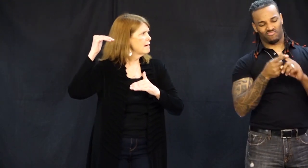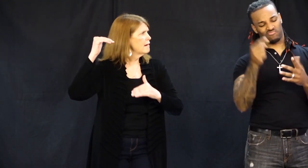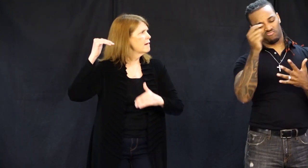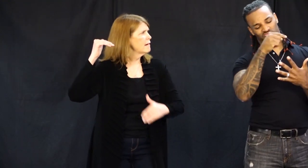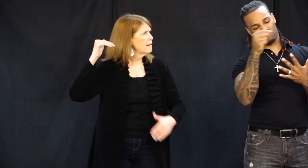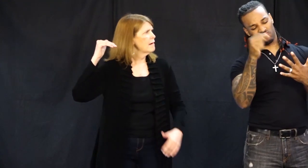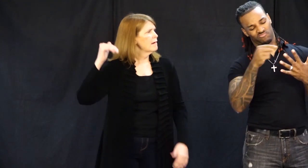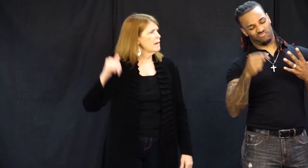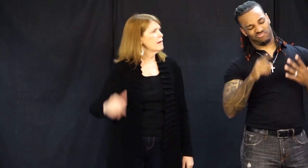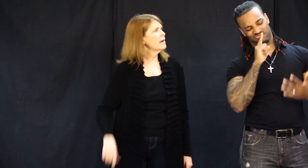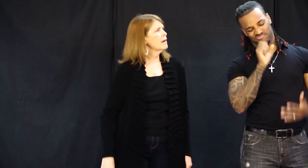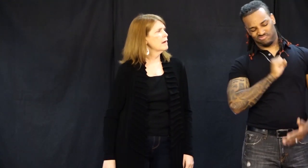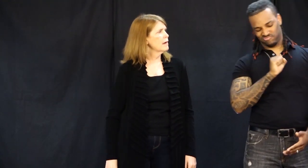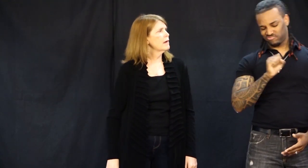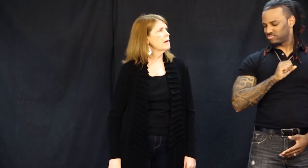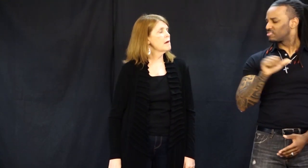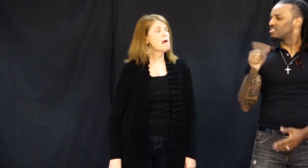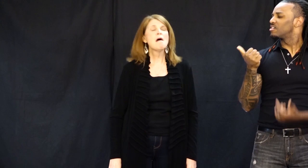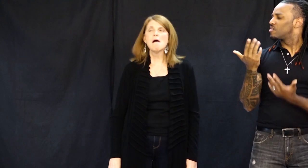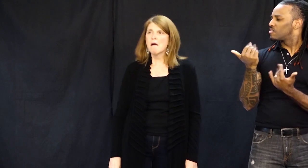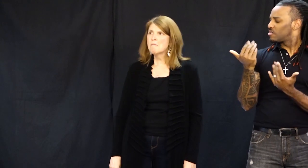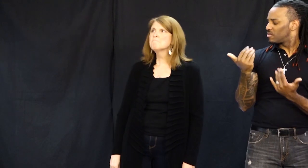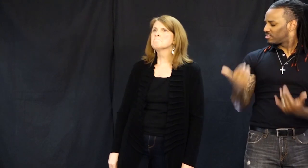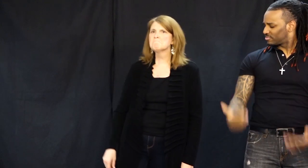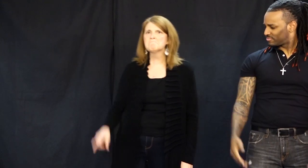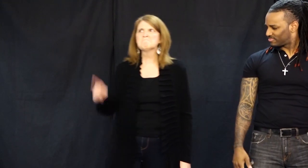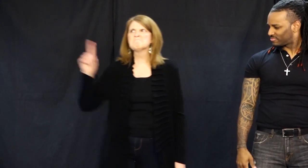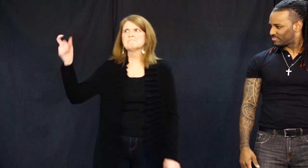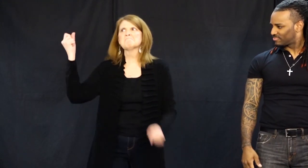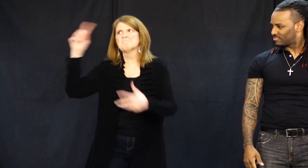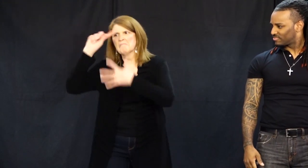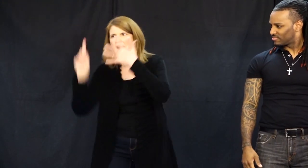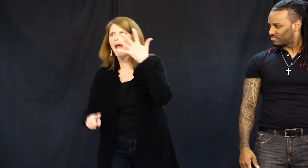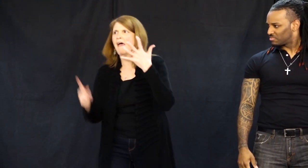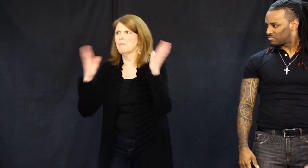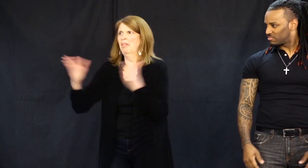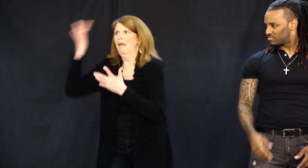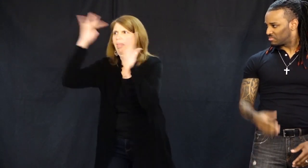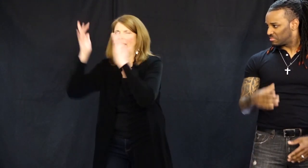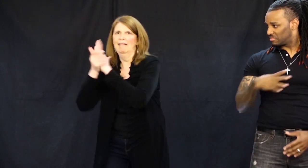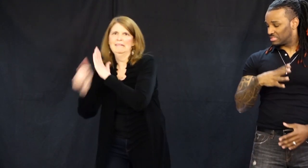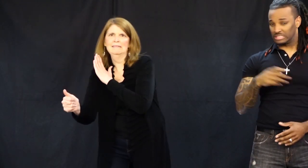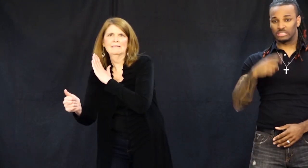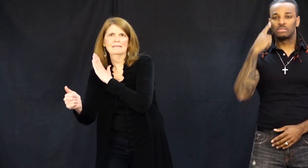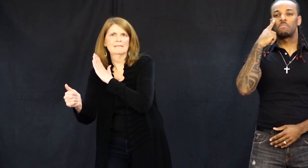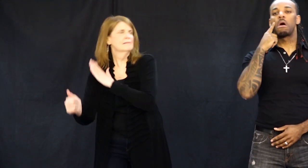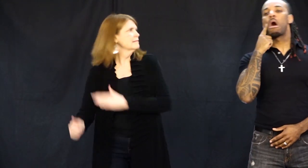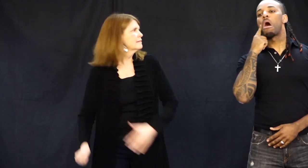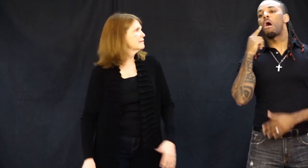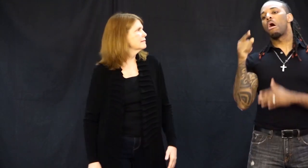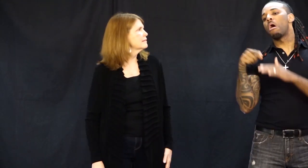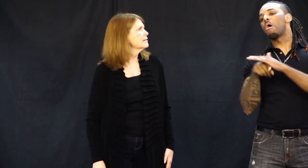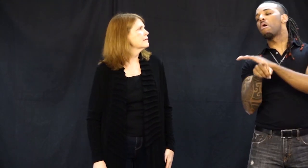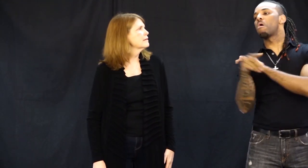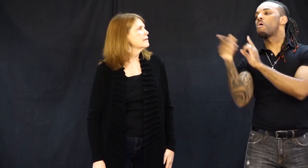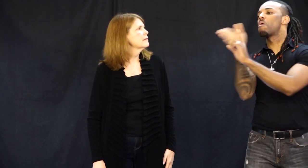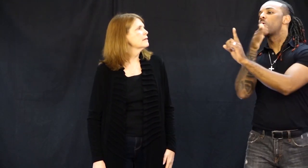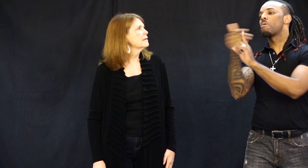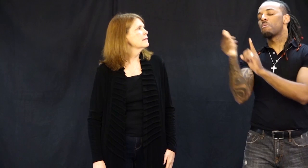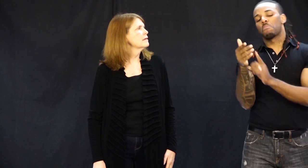friends. Lawrence Mulligan, Marquis de Lafayette. Okay, what else? Outnumbered, outplanned. We'll need some spies on the inside. Some kingsmen who might let some